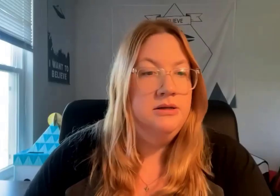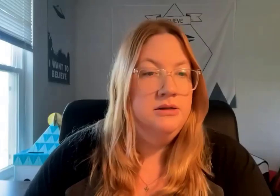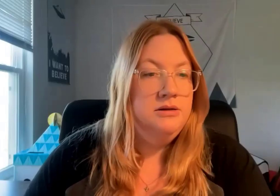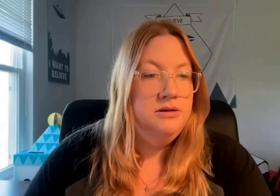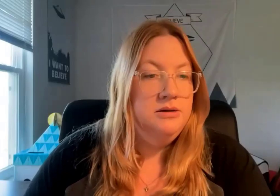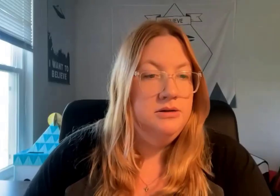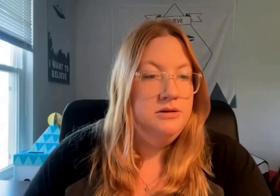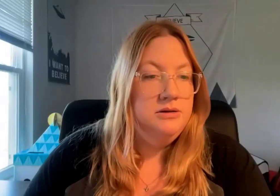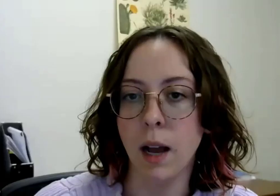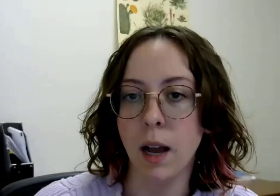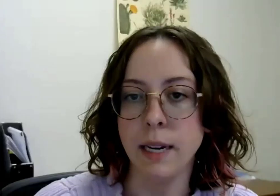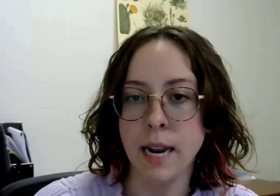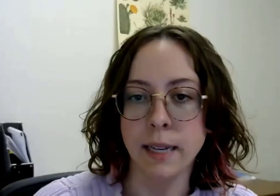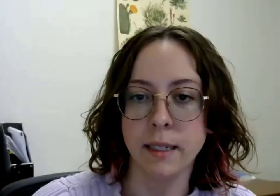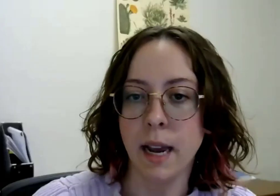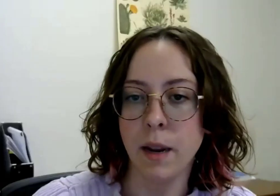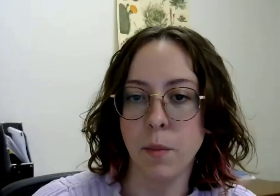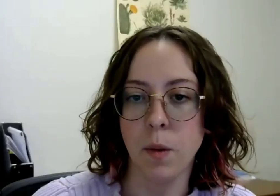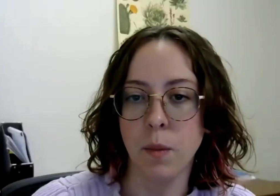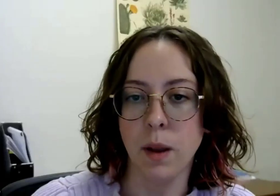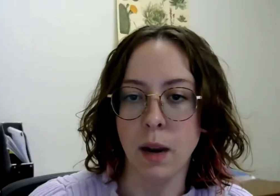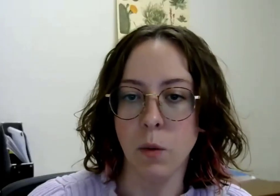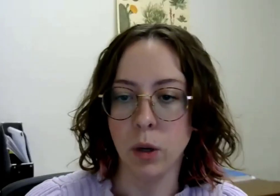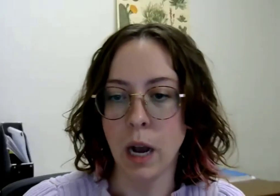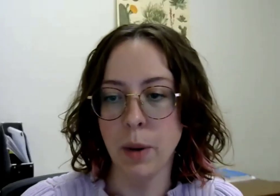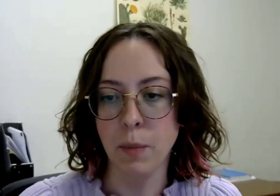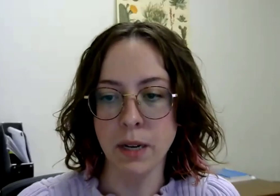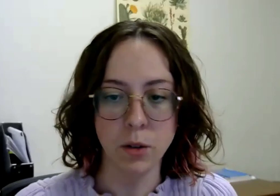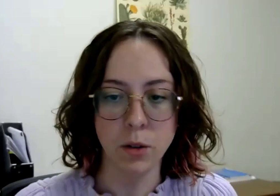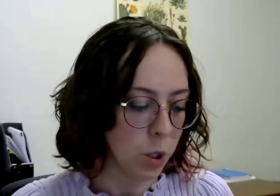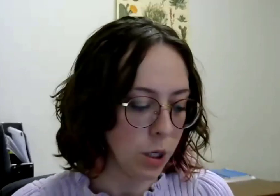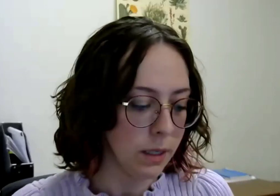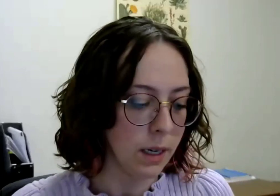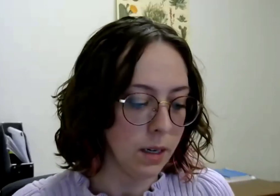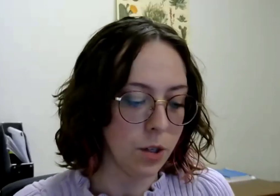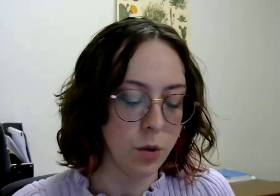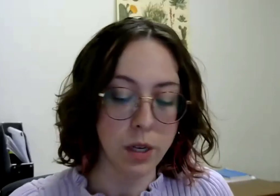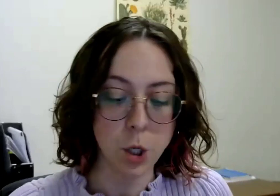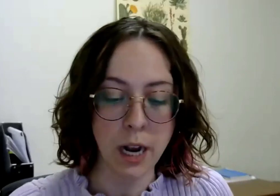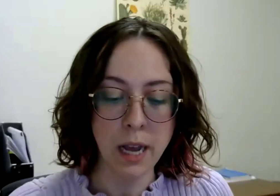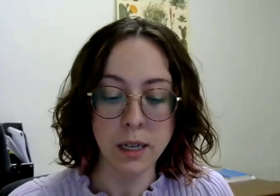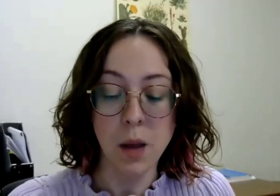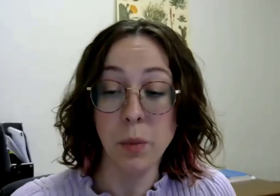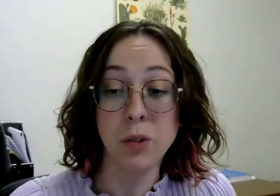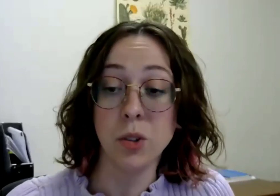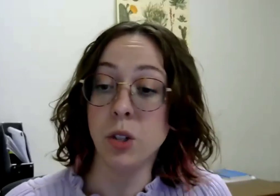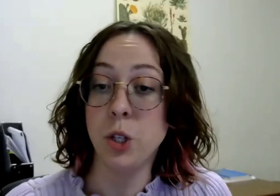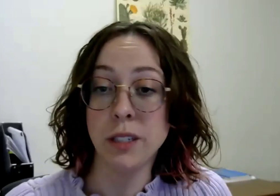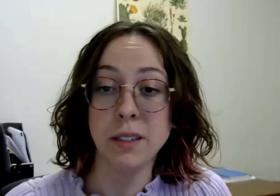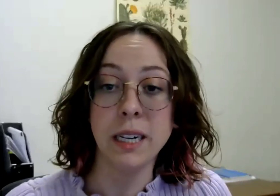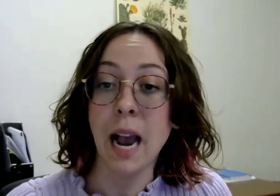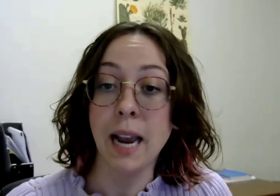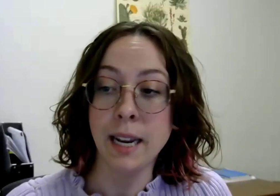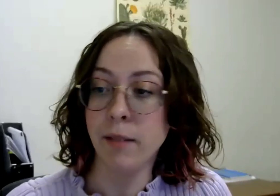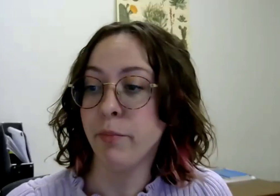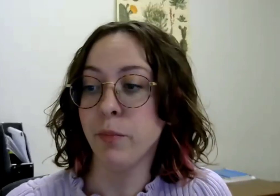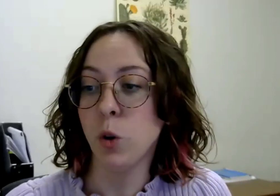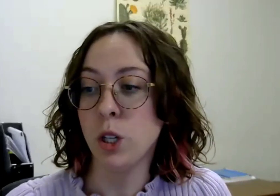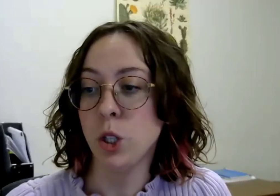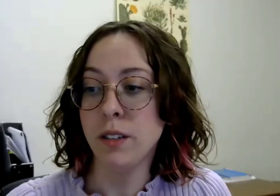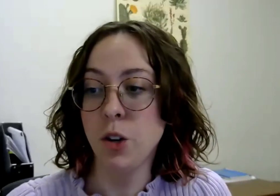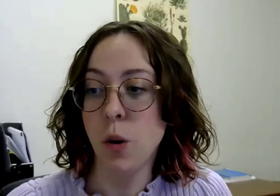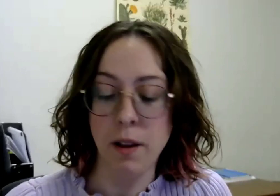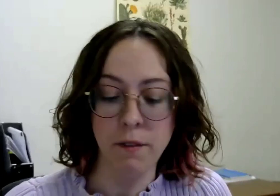chat? Yes, I will copy and paste those questions into the chat, but those are just